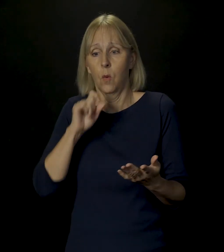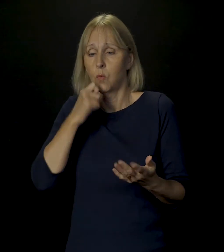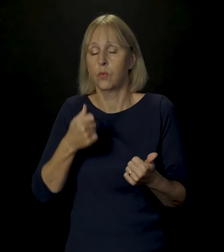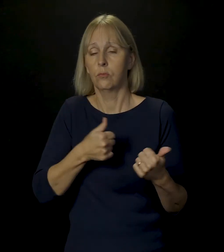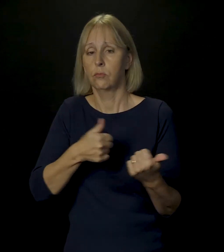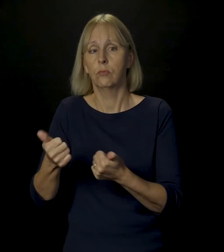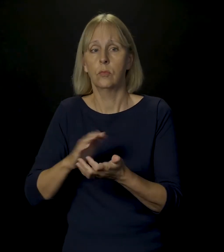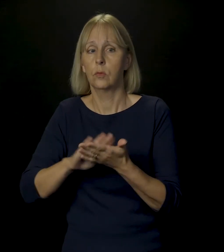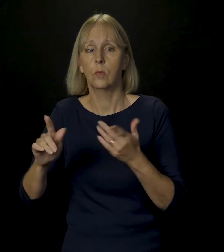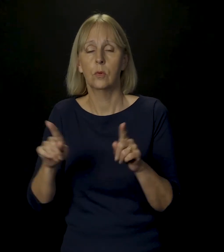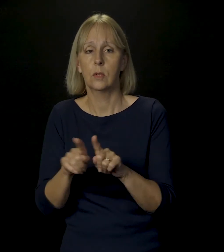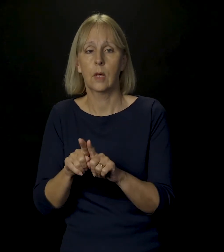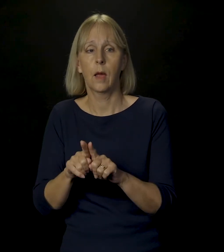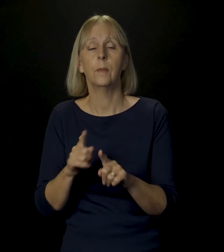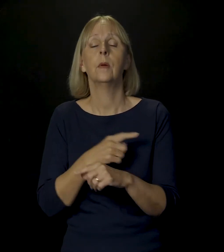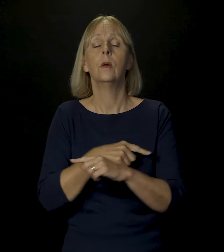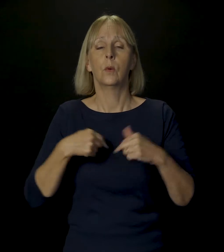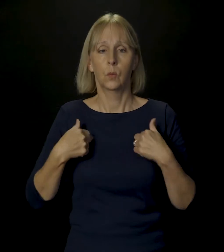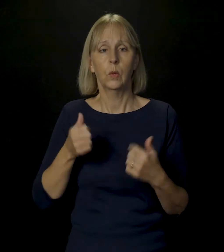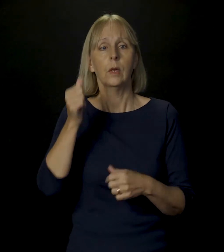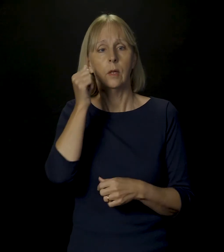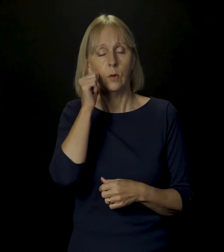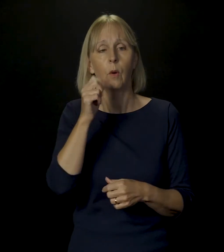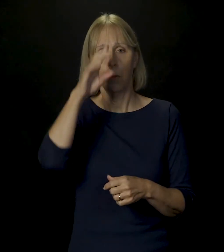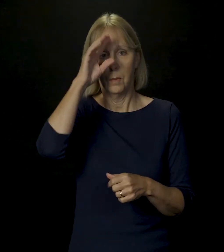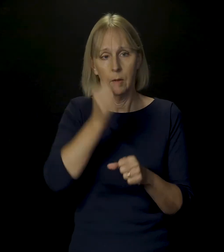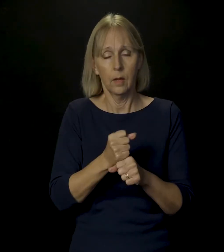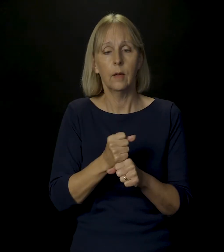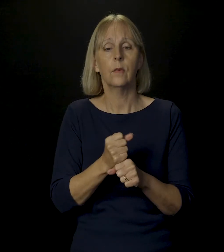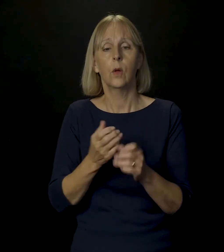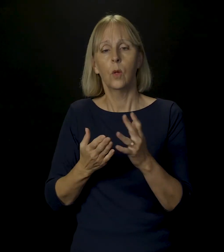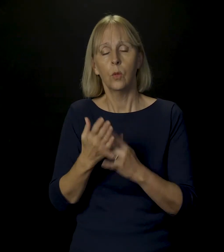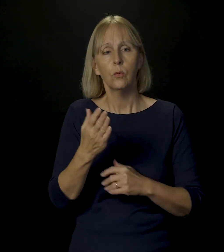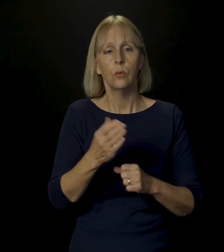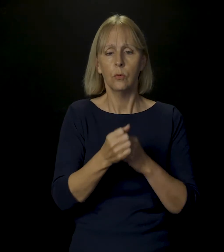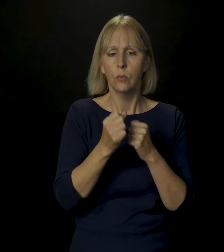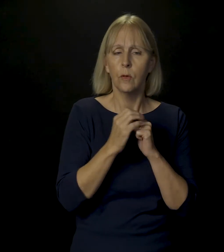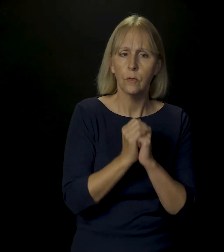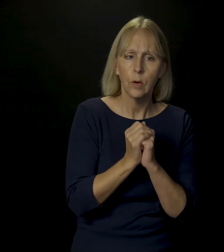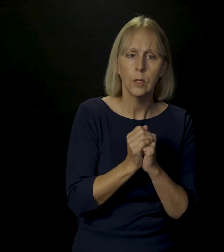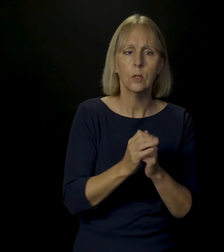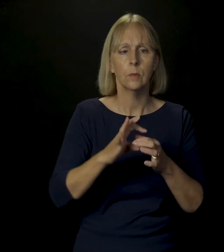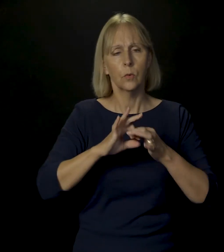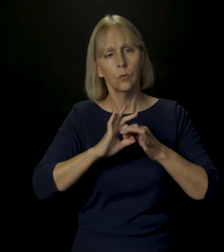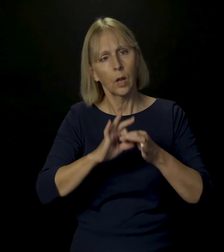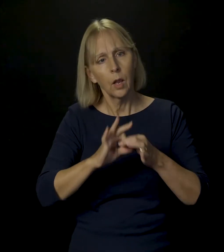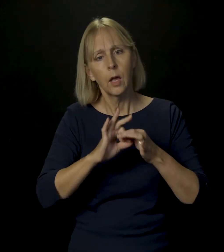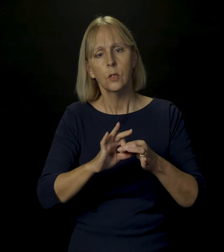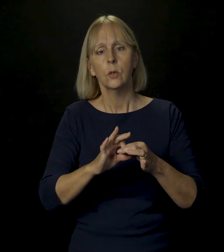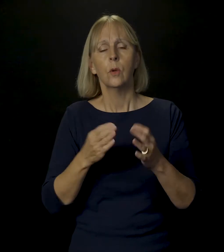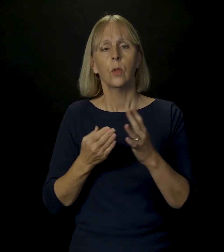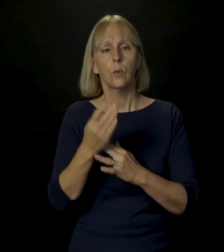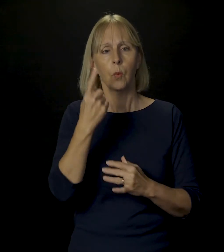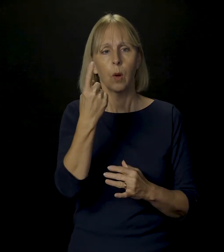less effective We firmly believe That the power of friendship The power of relational connection At One Care